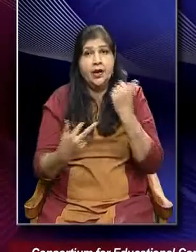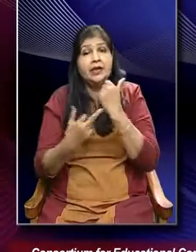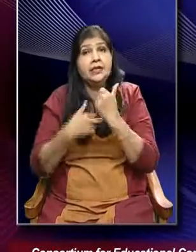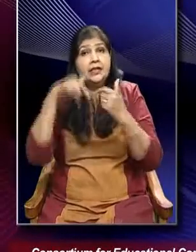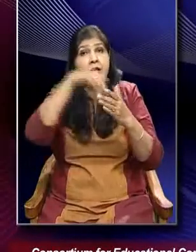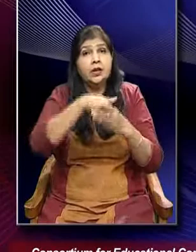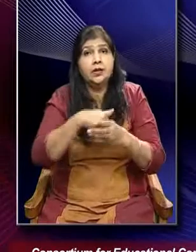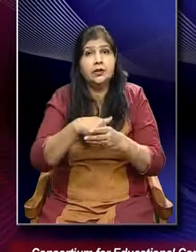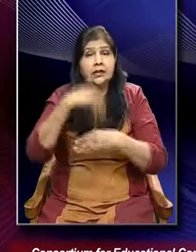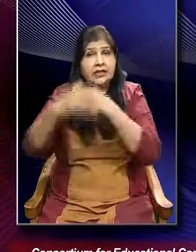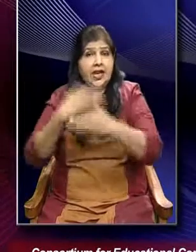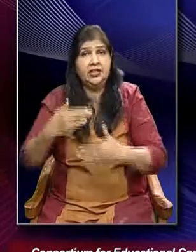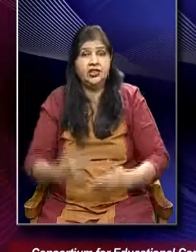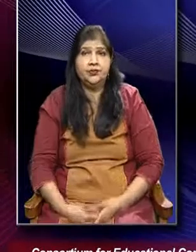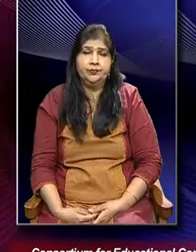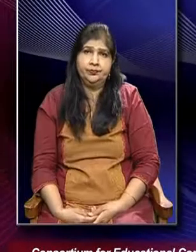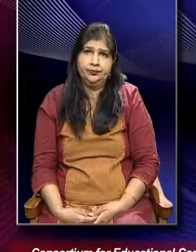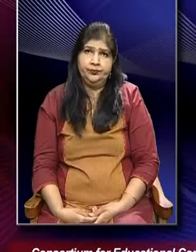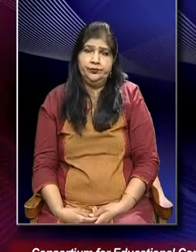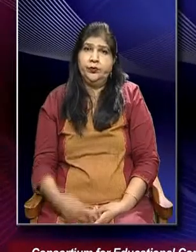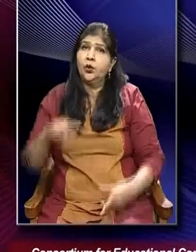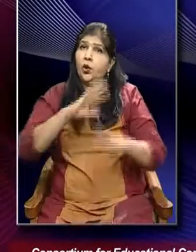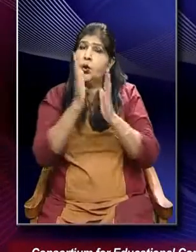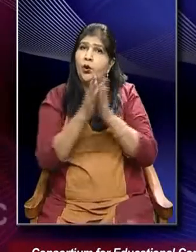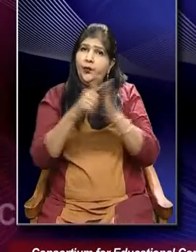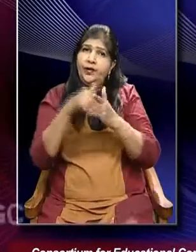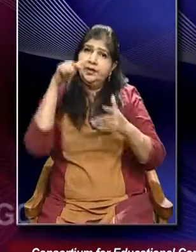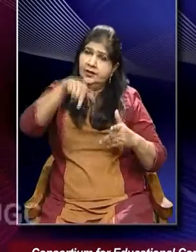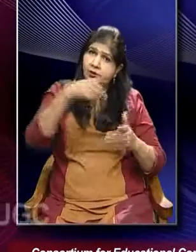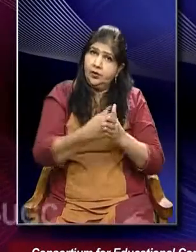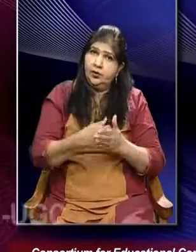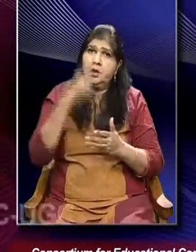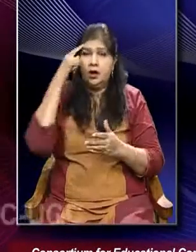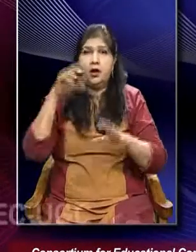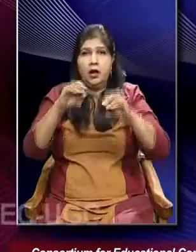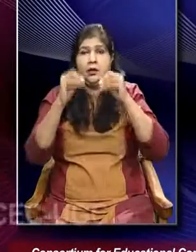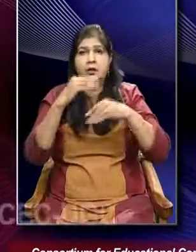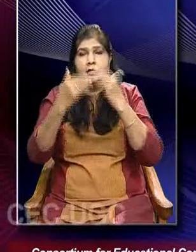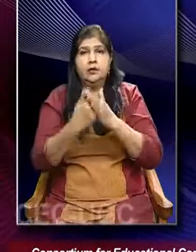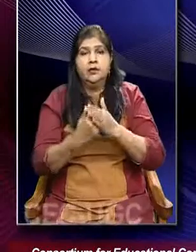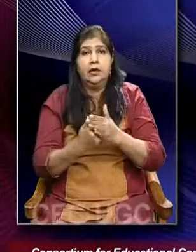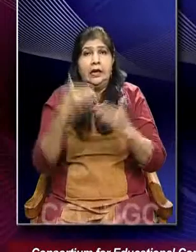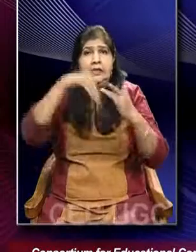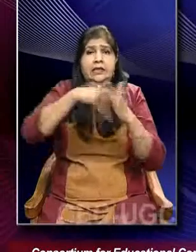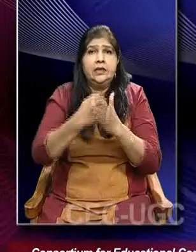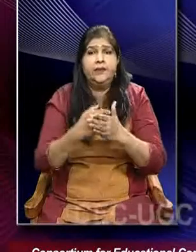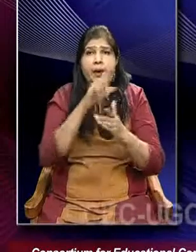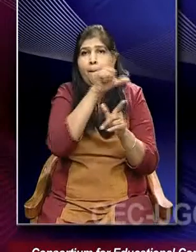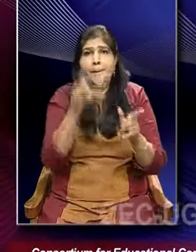technological revolution. All of it has to be understood in a deeper